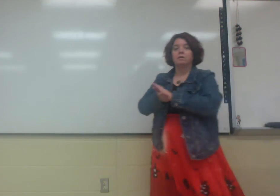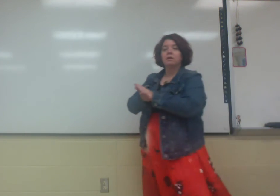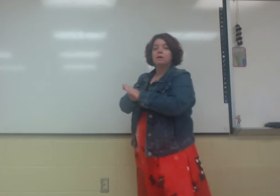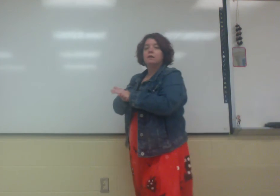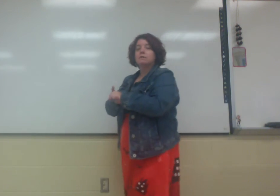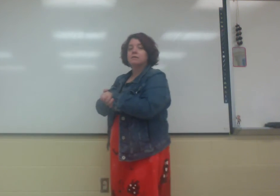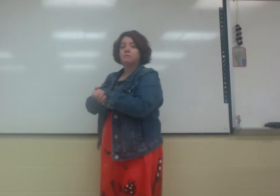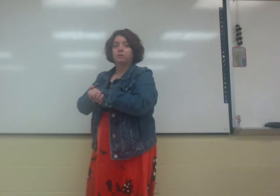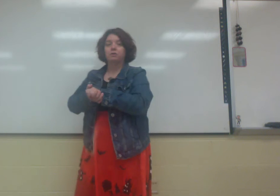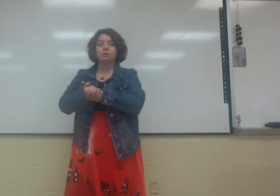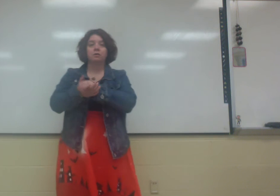The sign for cook.